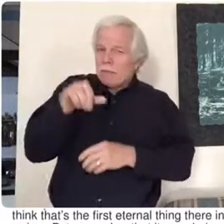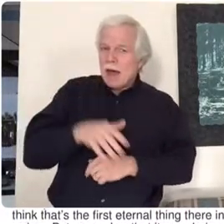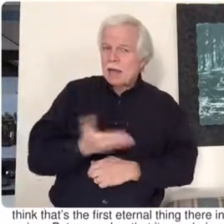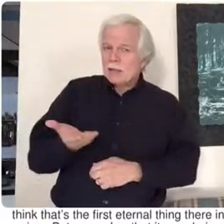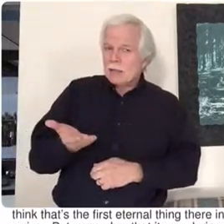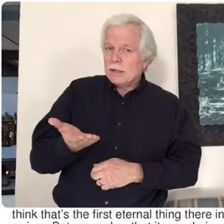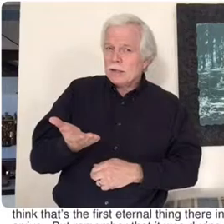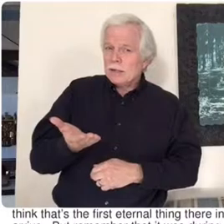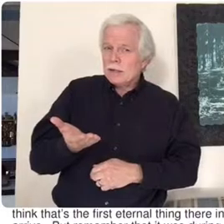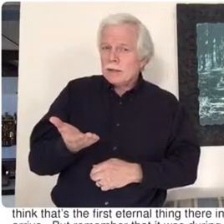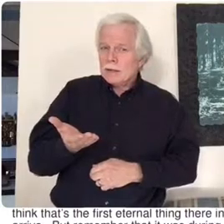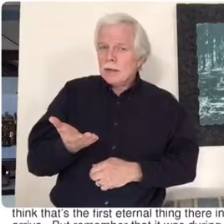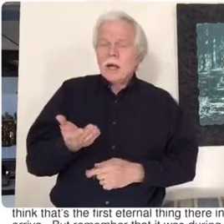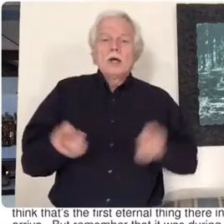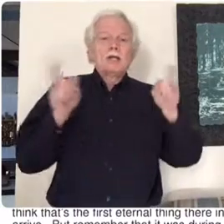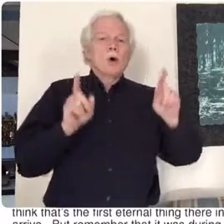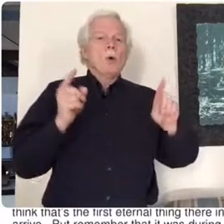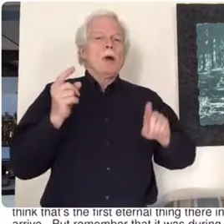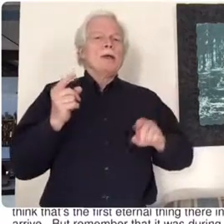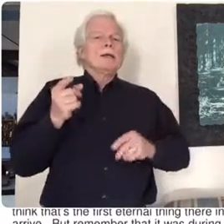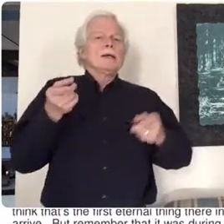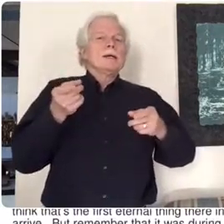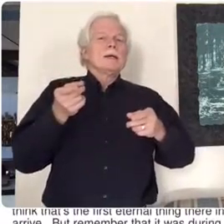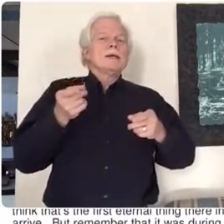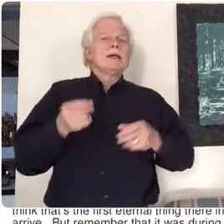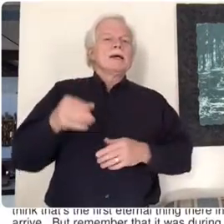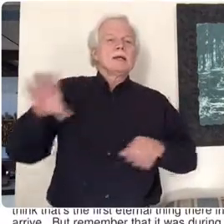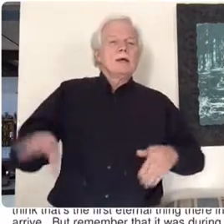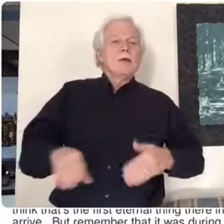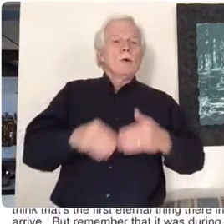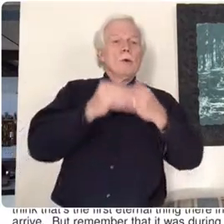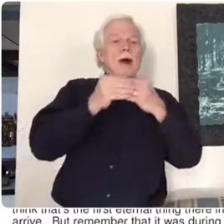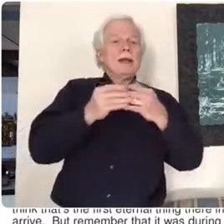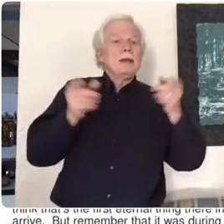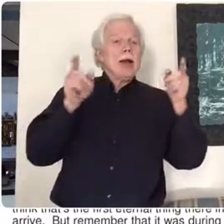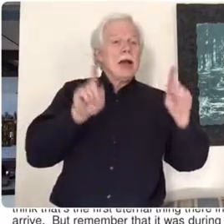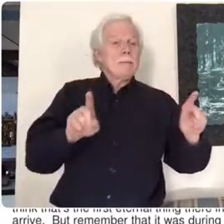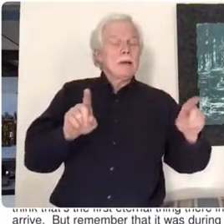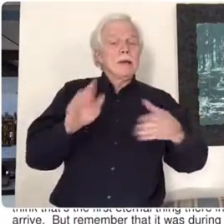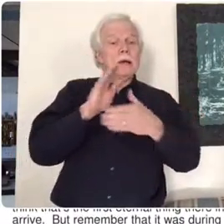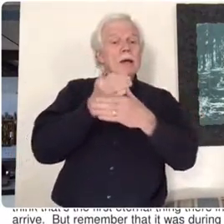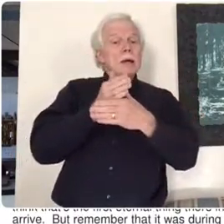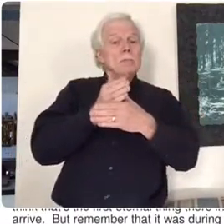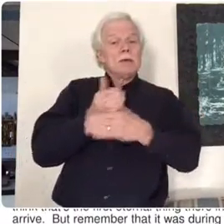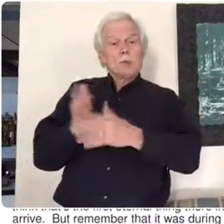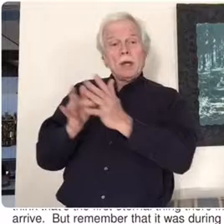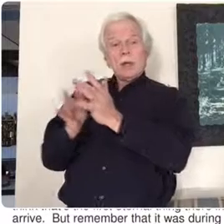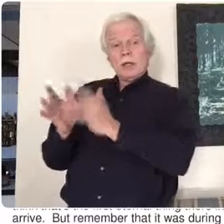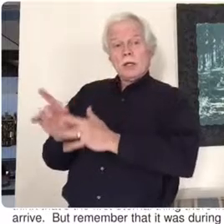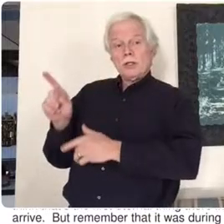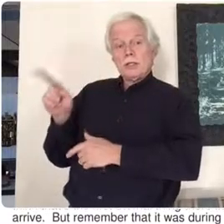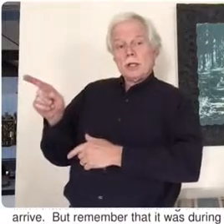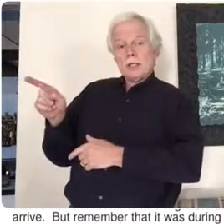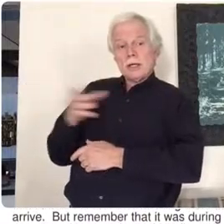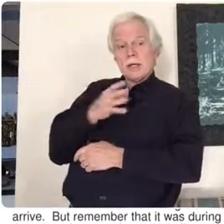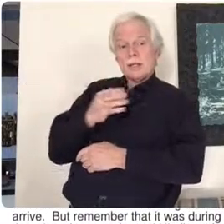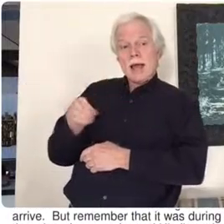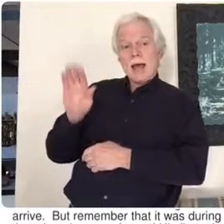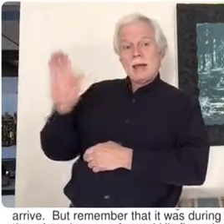that. So when did the wedding happen between Jesus and